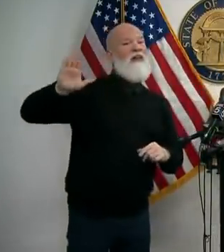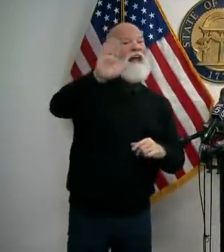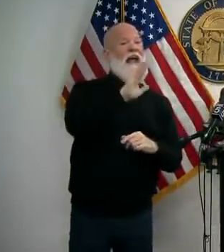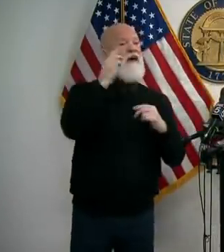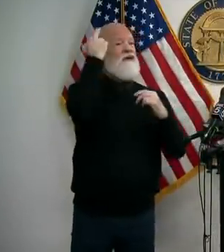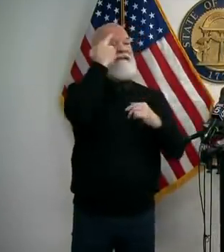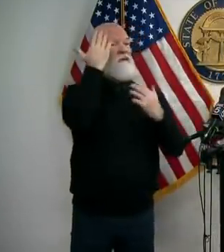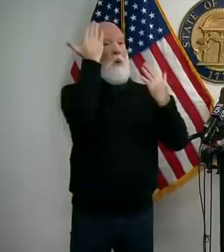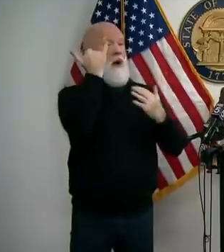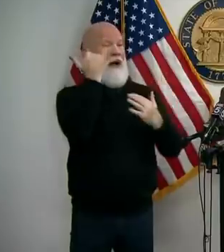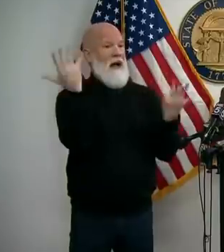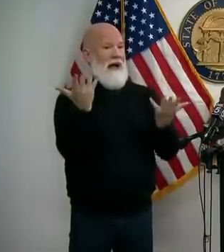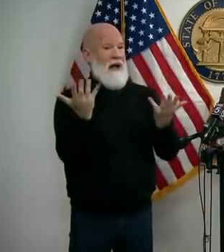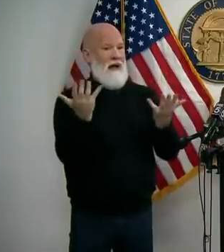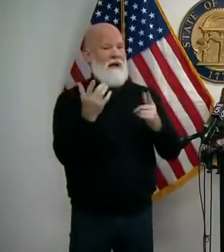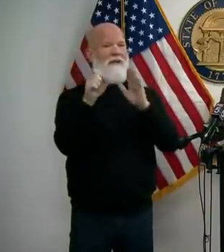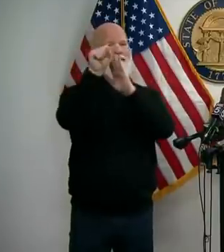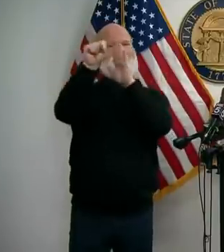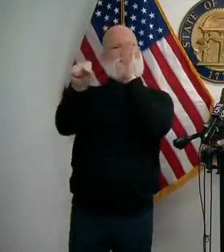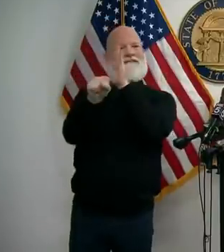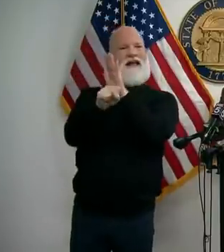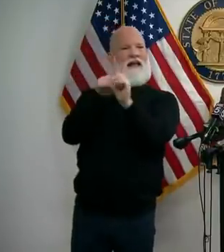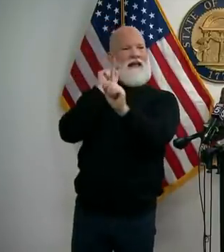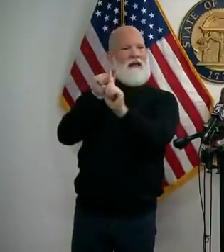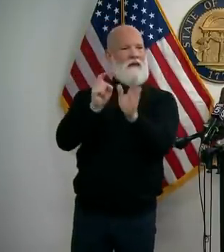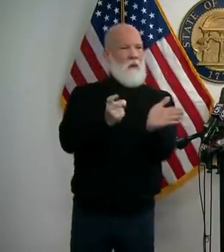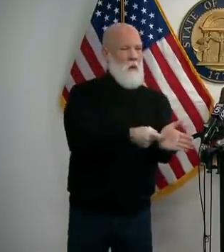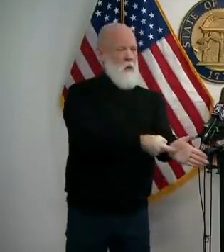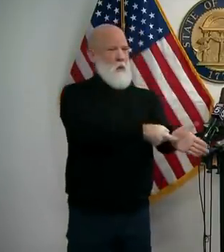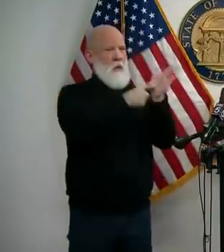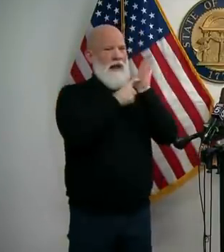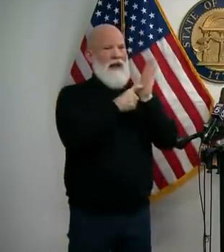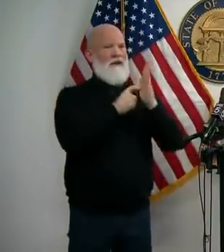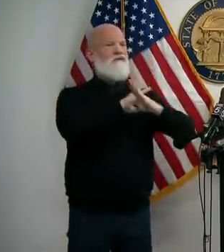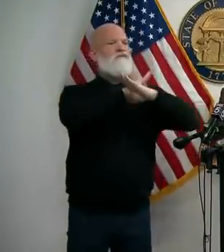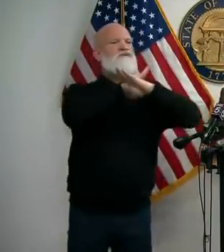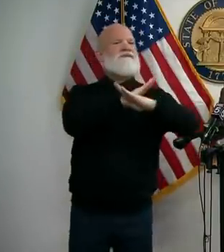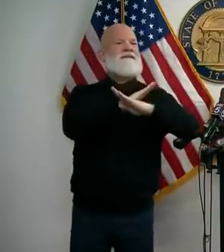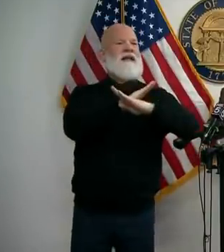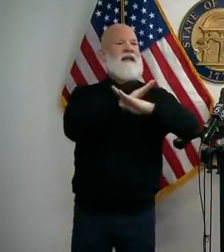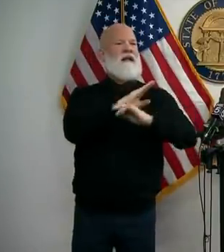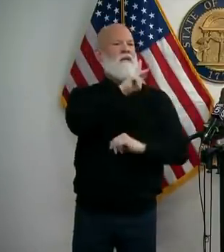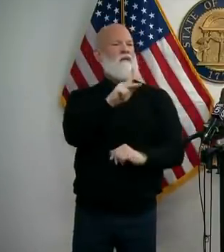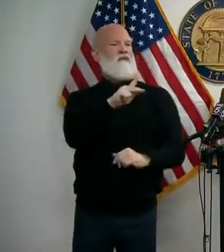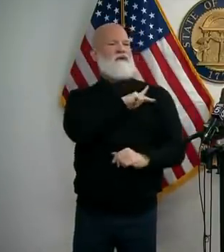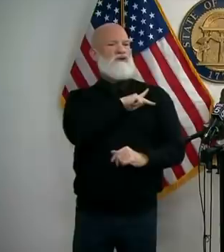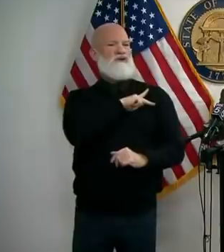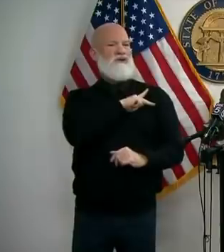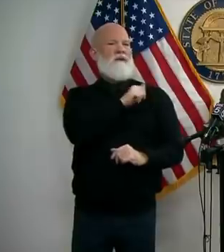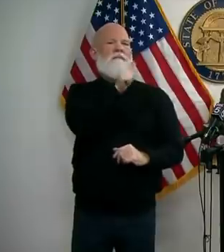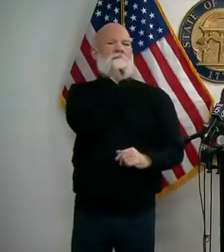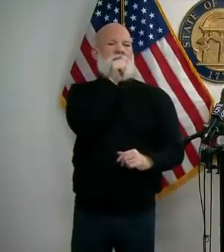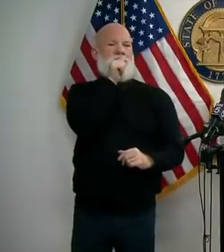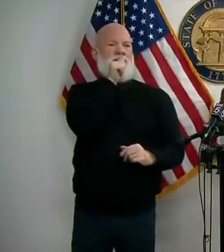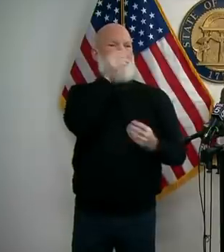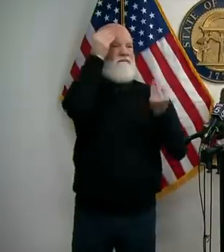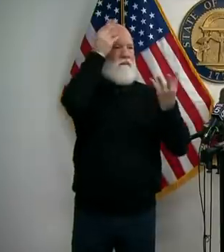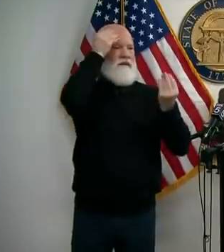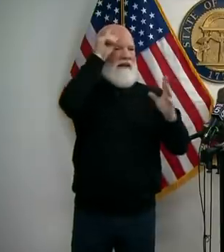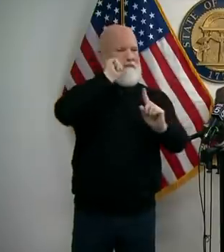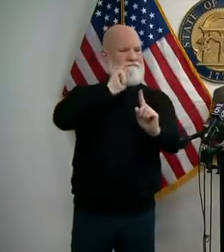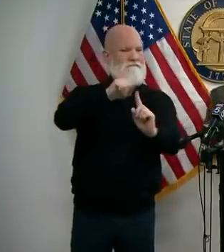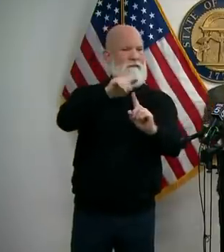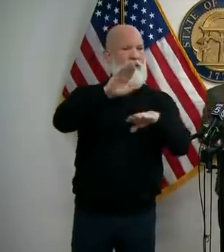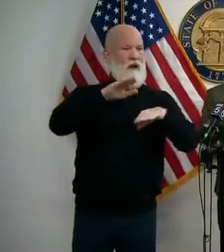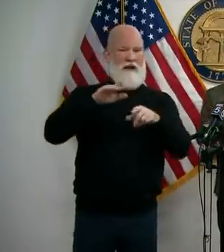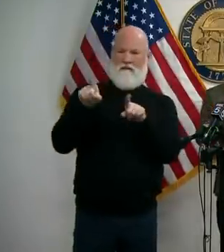the state mandates that you protect the personal identifying information of individual voters and the secrecy of their vote. That's one side. It